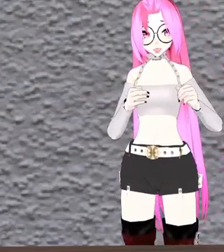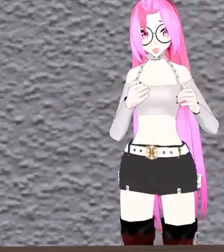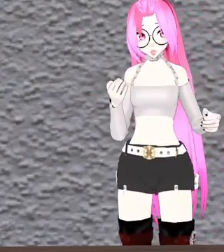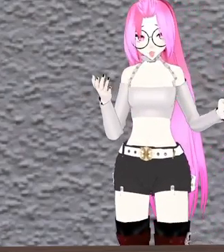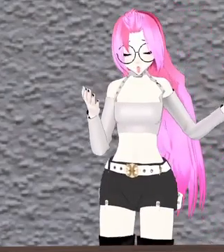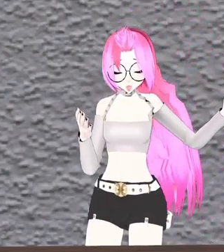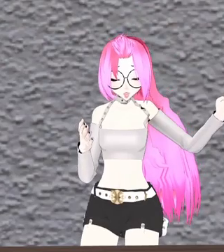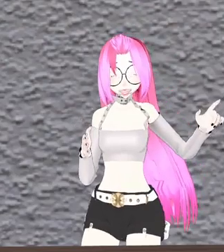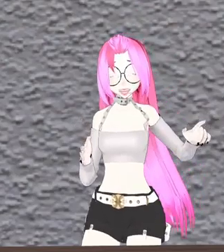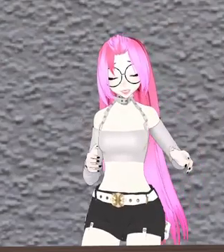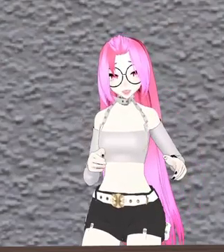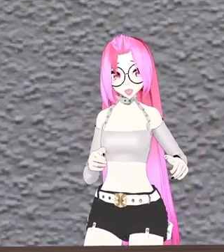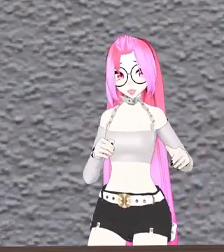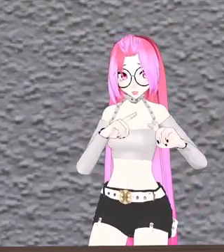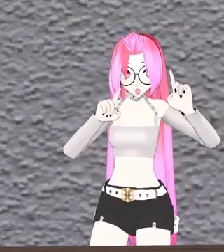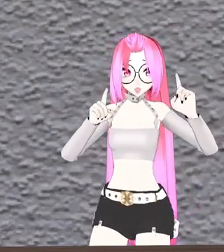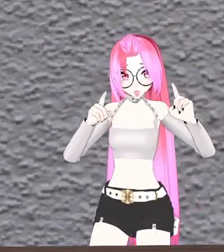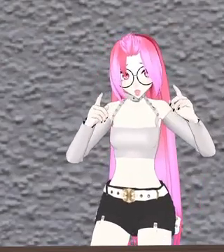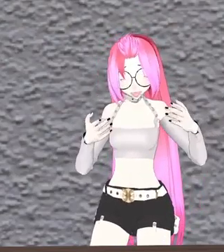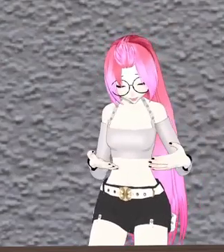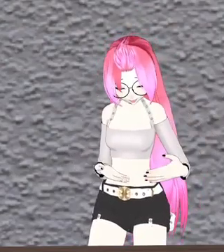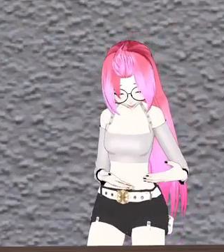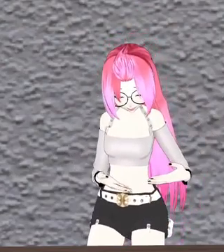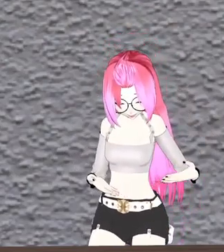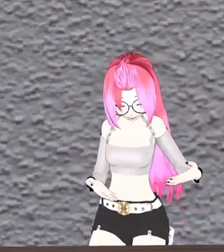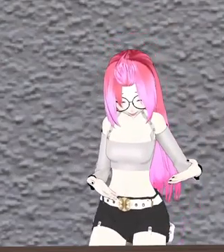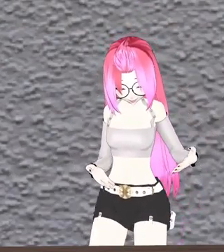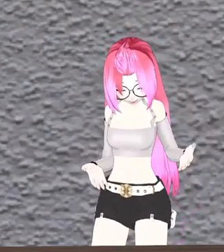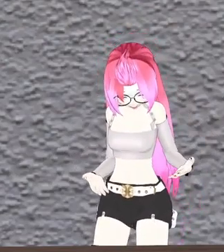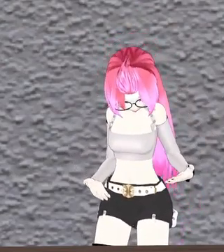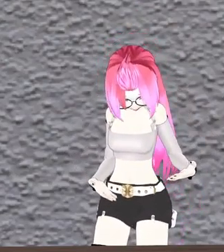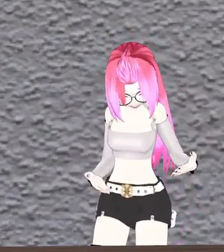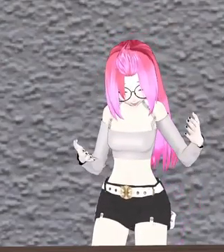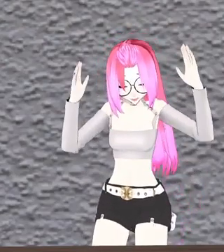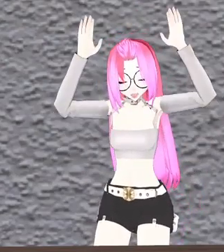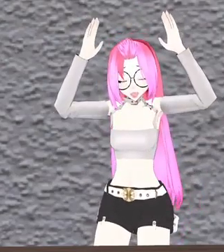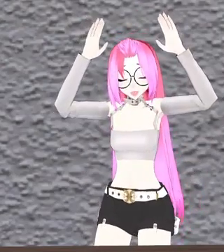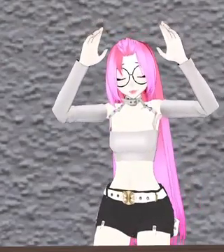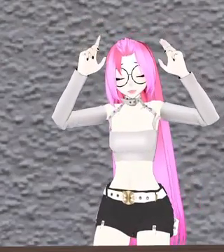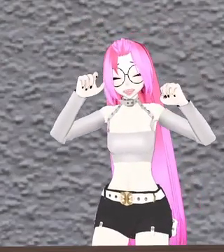There's a few exceptions, but for the most part, you're going to be signing like from your hip bones up.